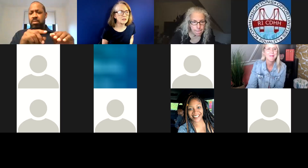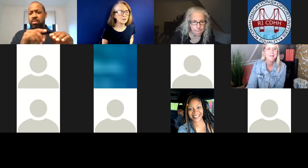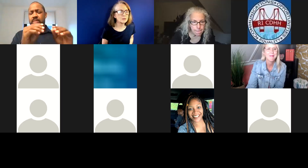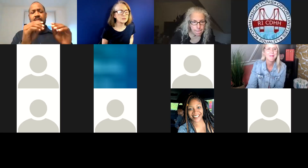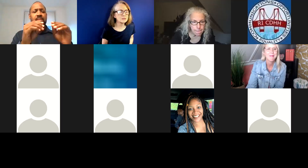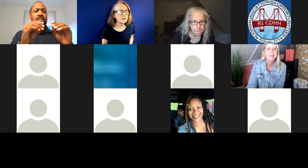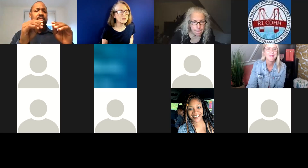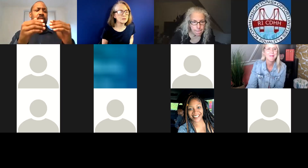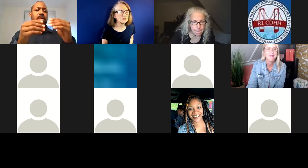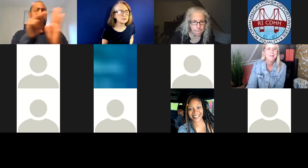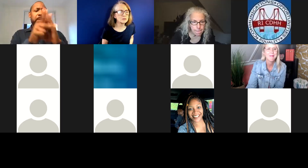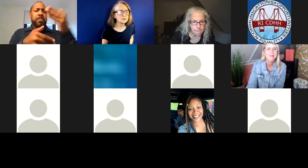we'll send those to you